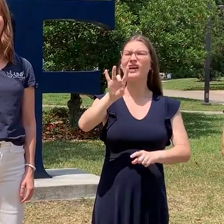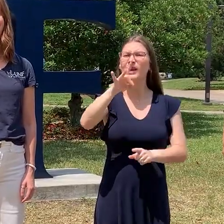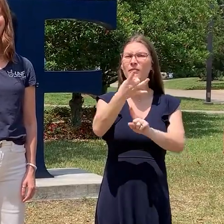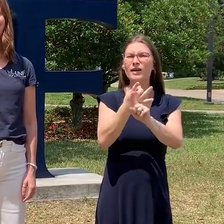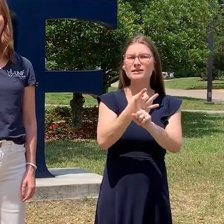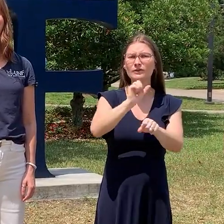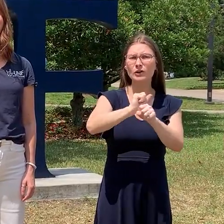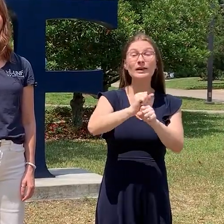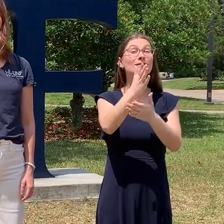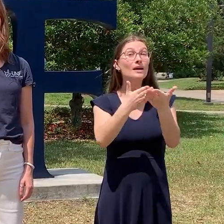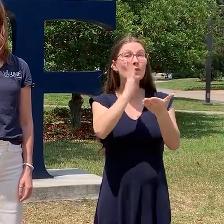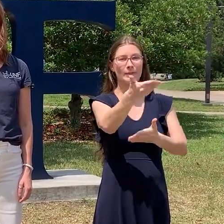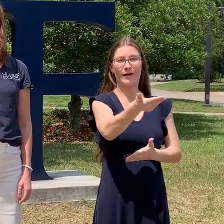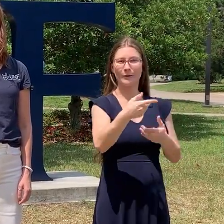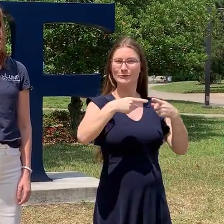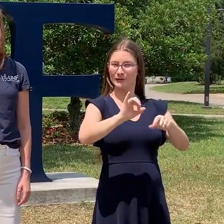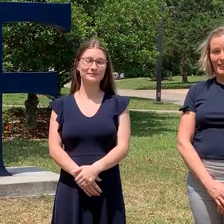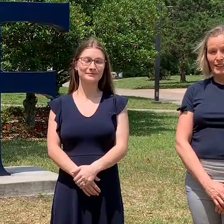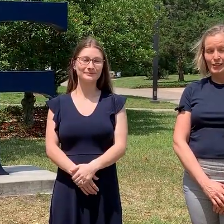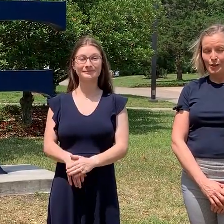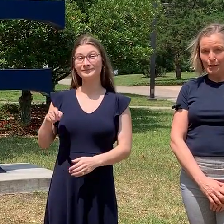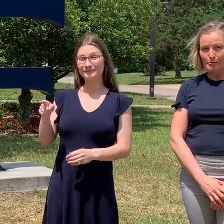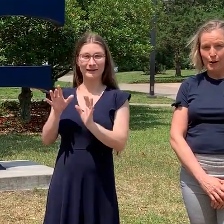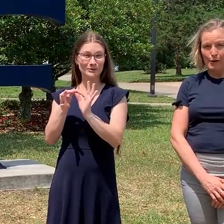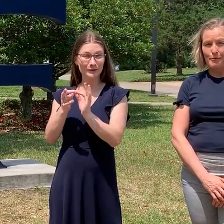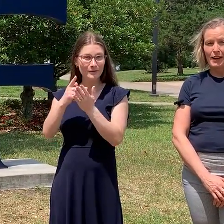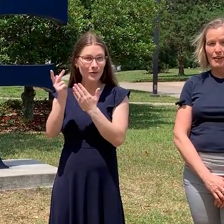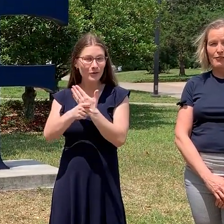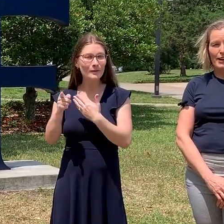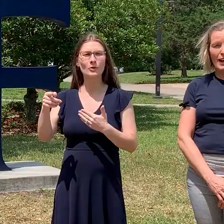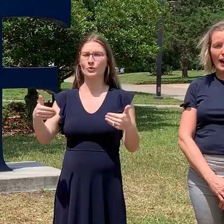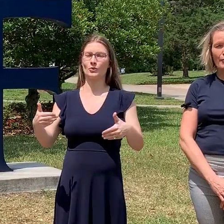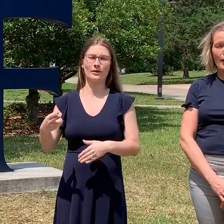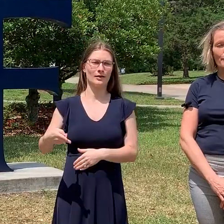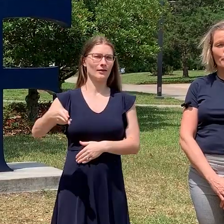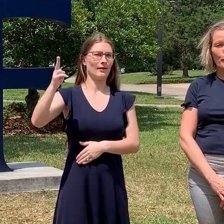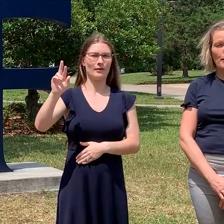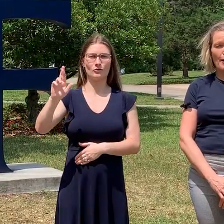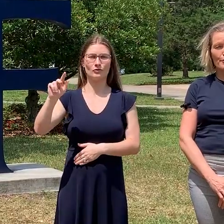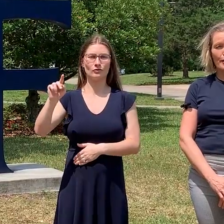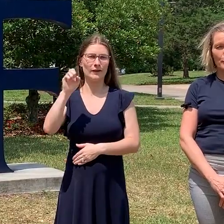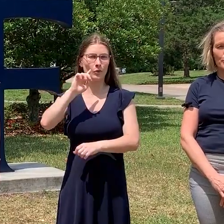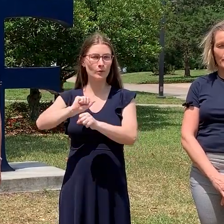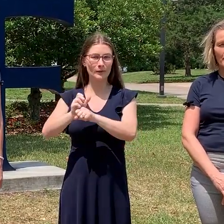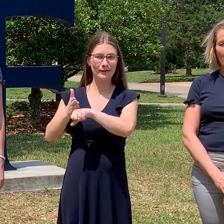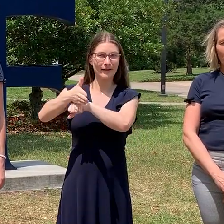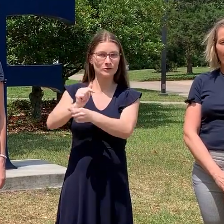actually hired during their internship. In the interpreting program, they have a very high rate of employment after